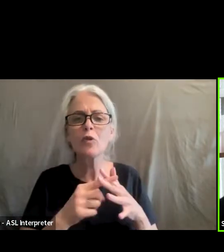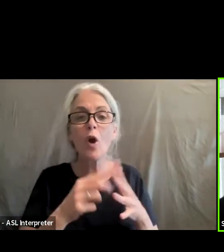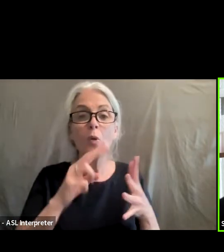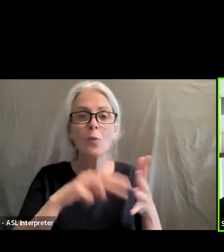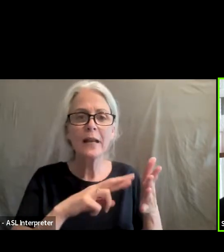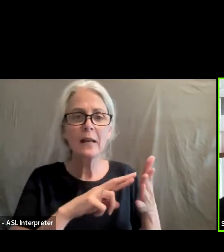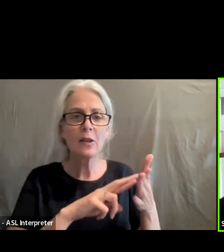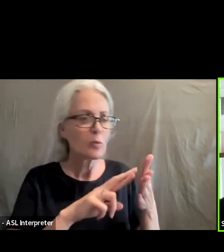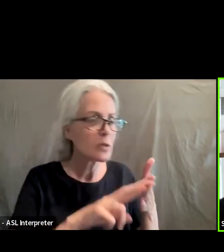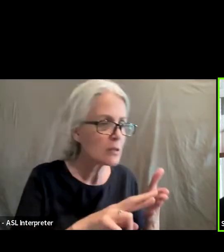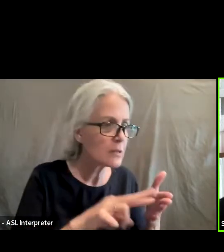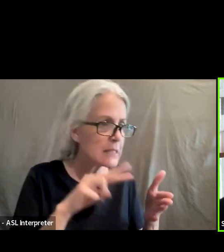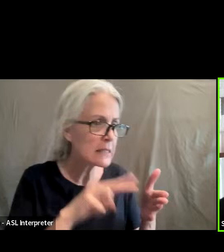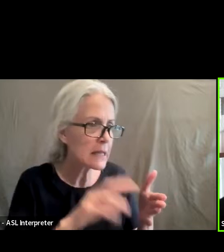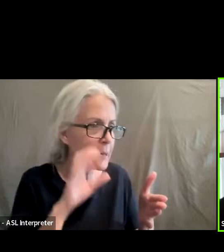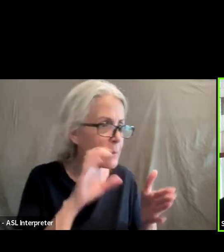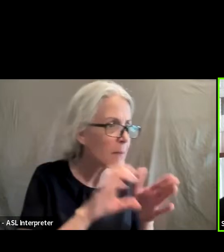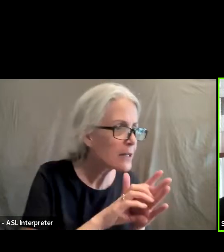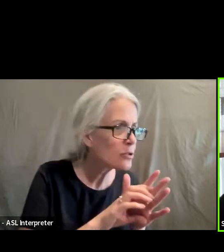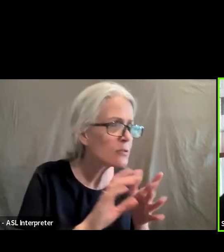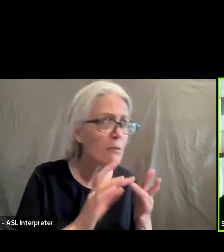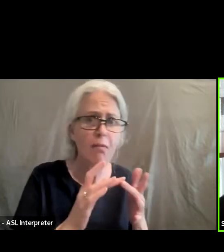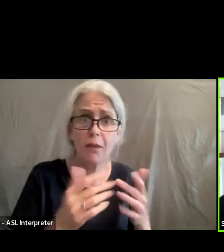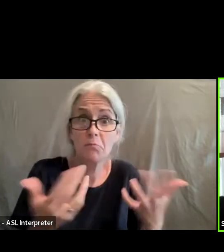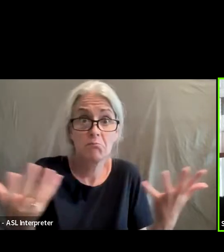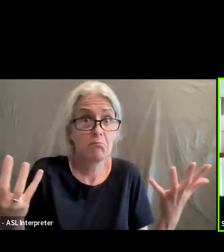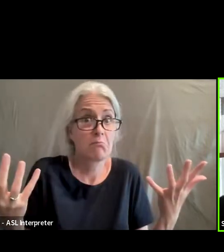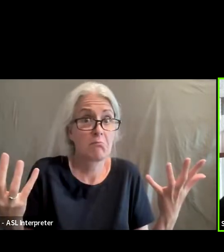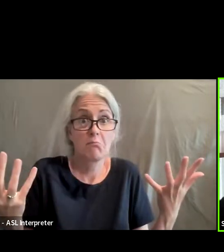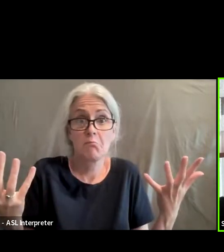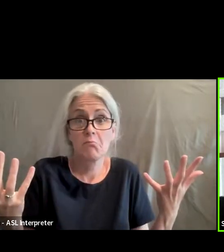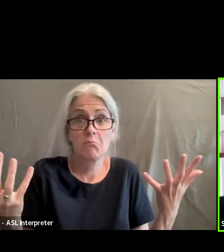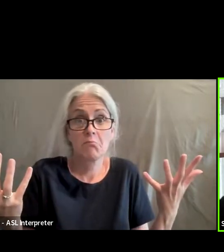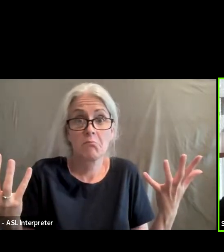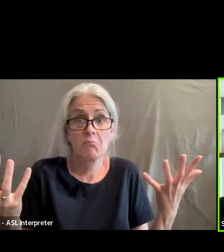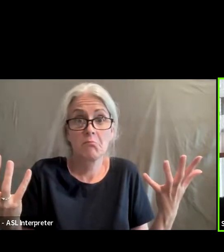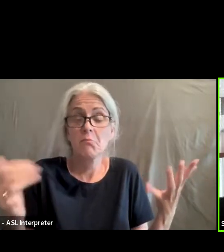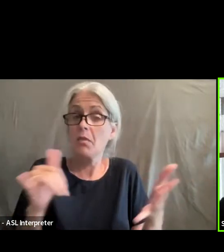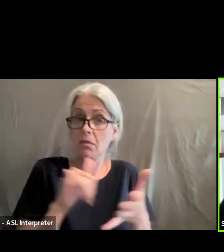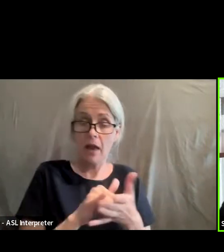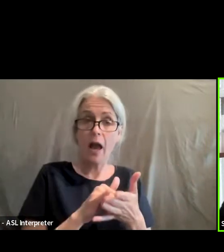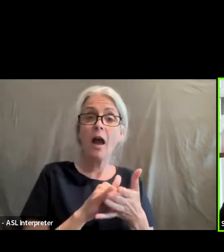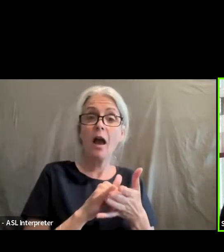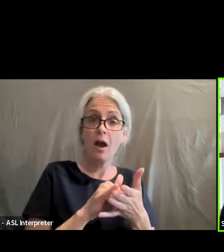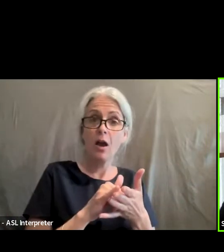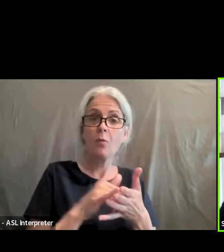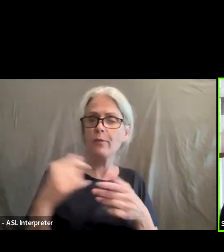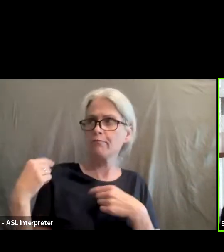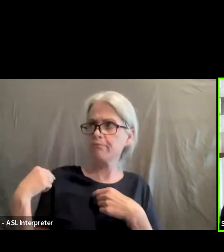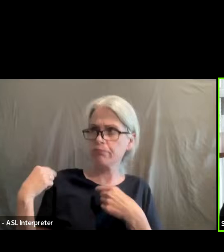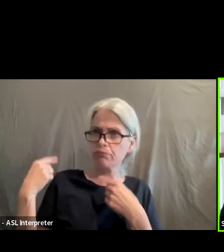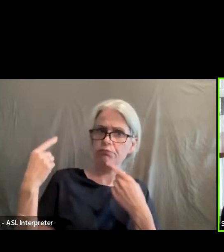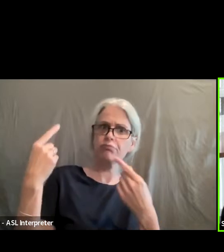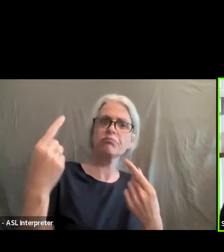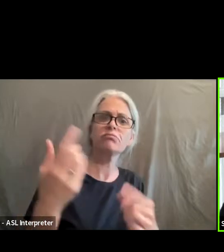pictures, I think online, I think that's, I think we've come a long way with